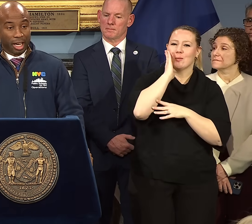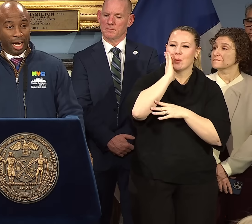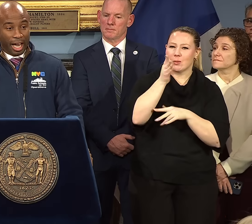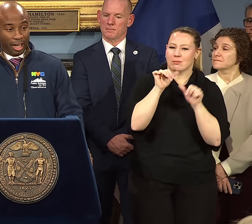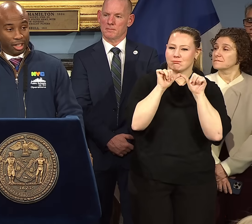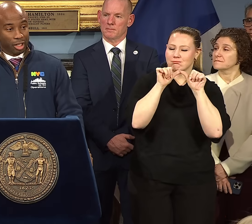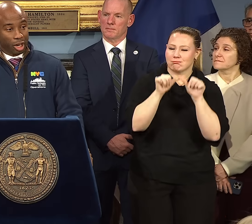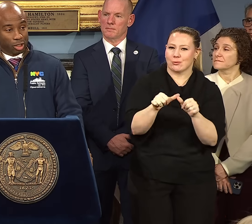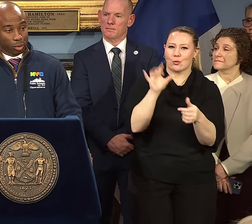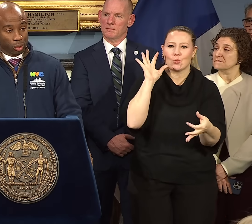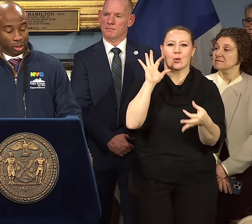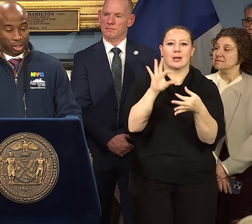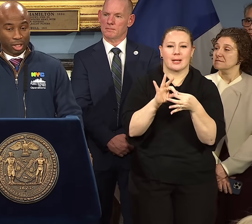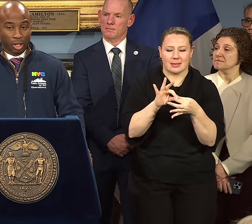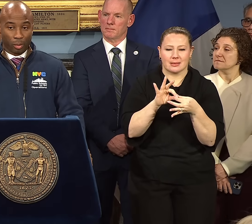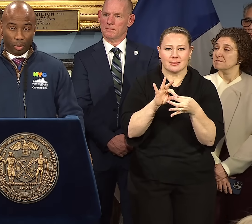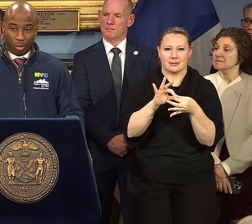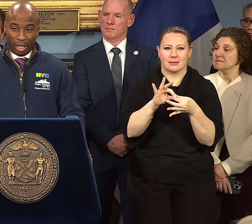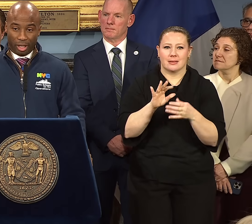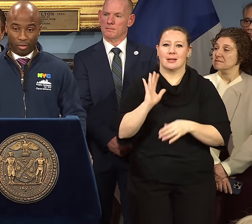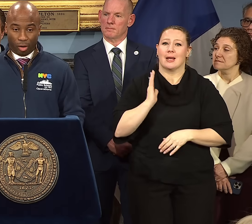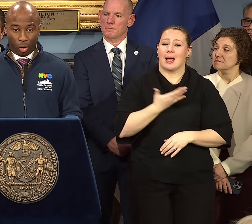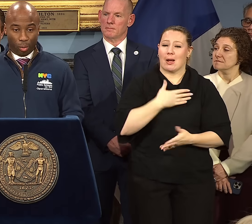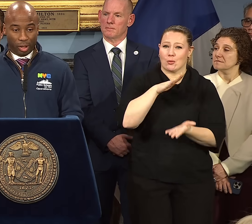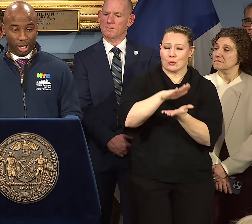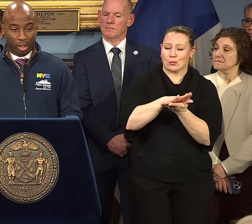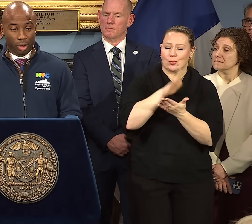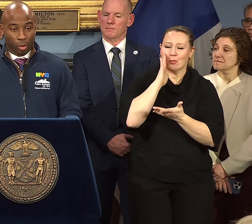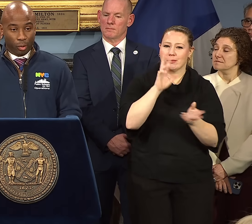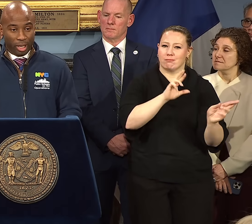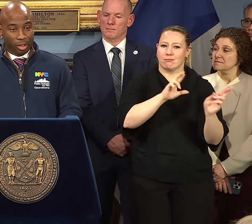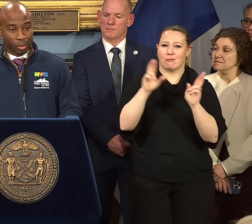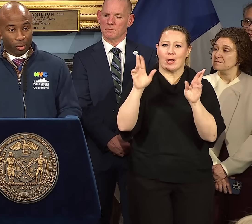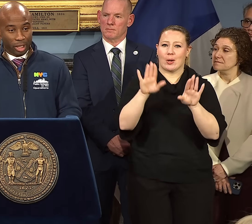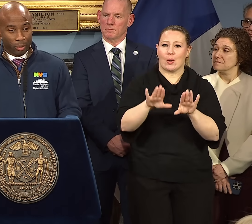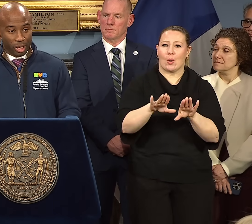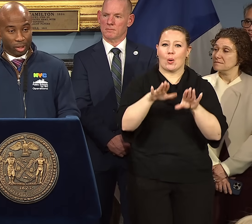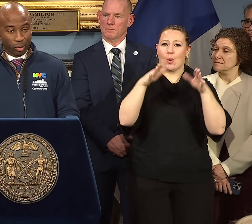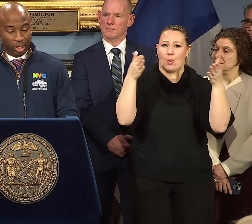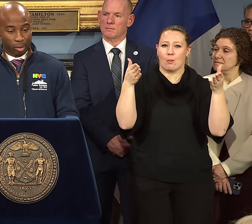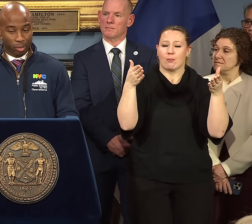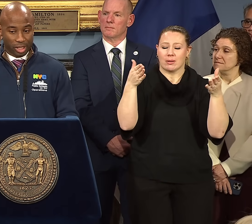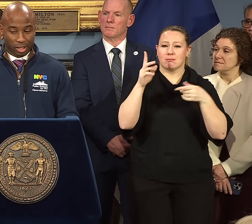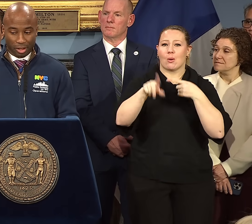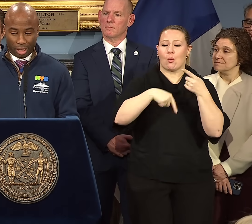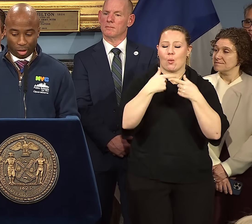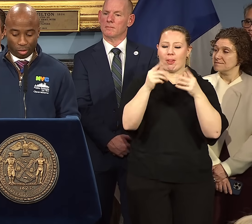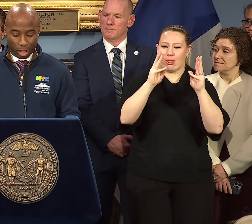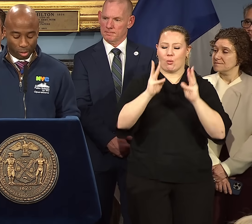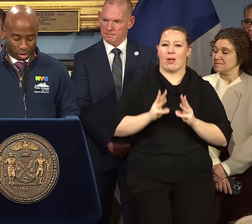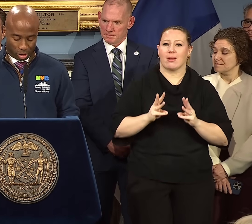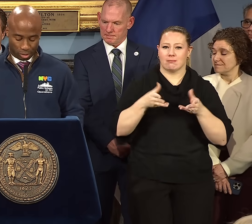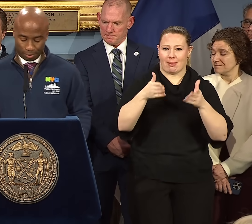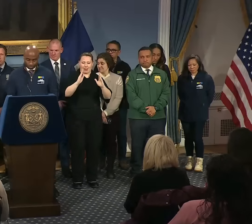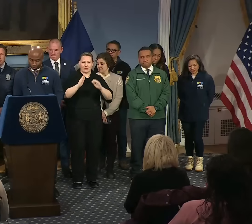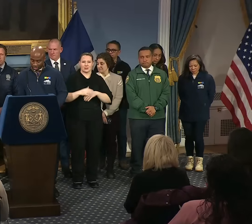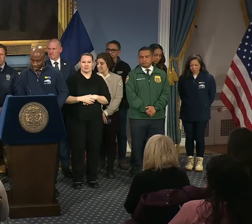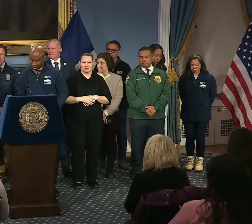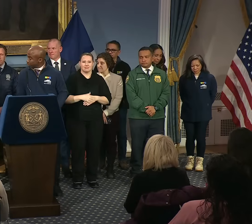connected, and our schools will be ready for opening when the weather permits. Thank you very